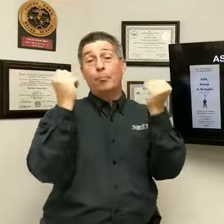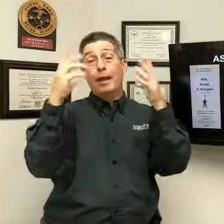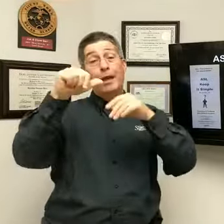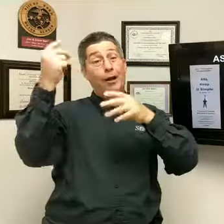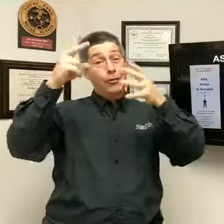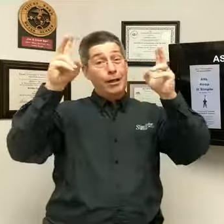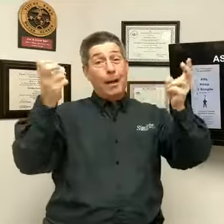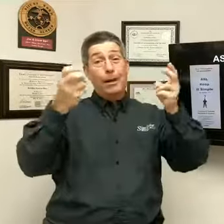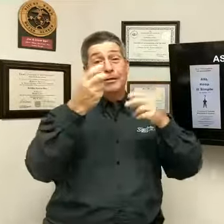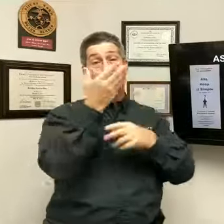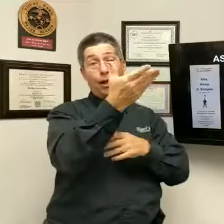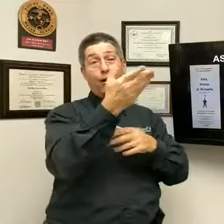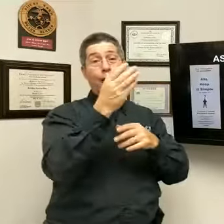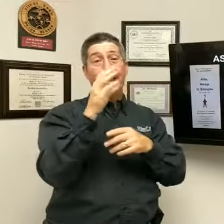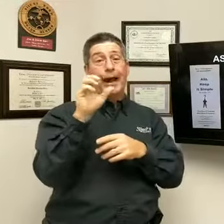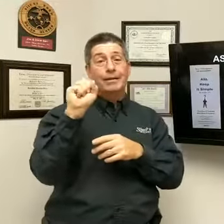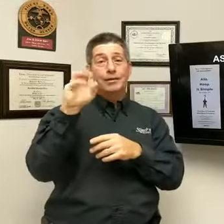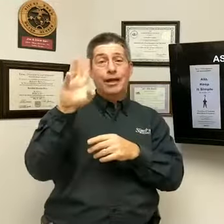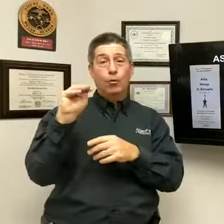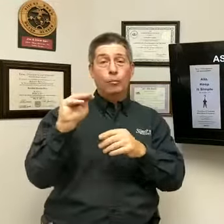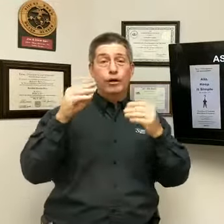many other topics there at the Solid Word Ministry